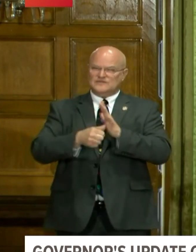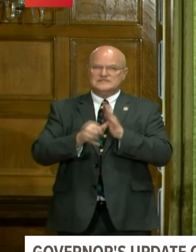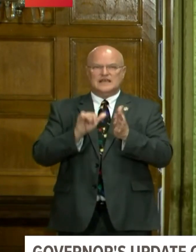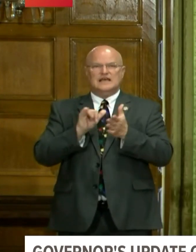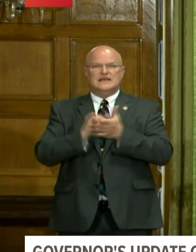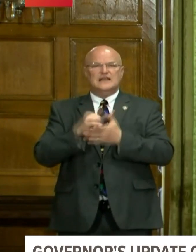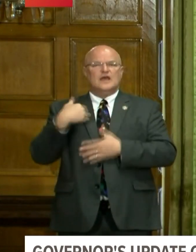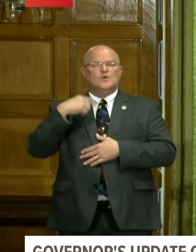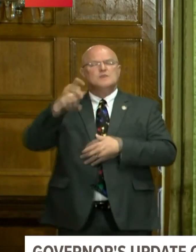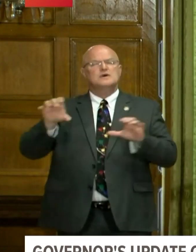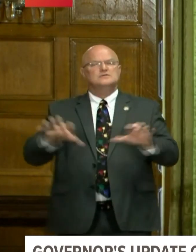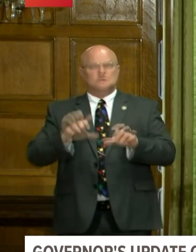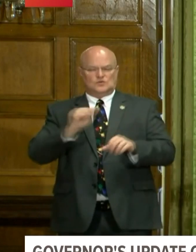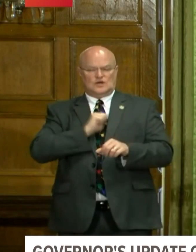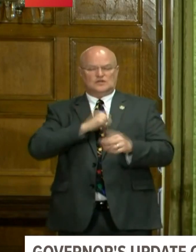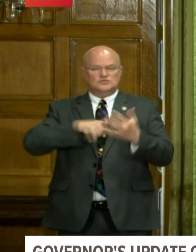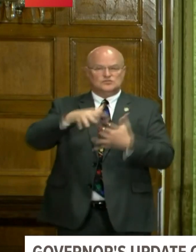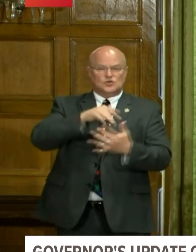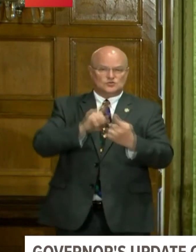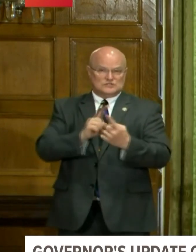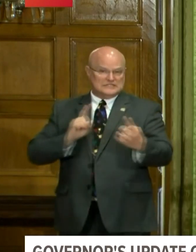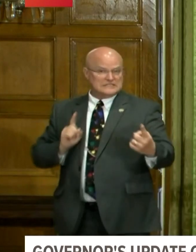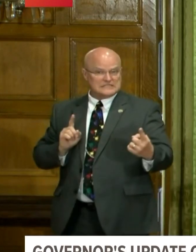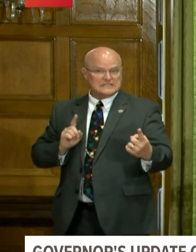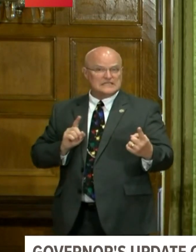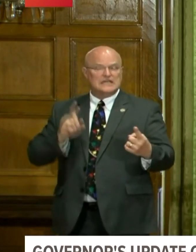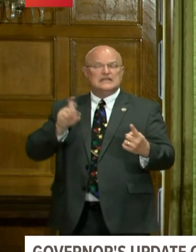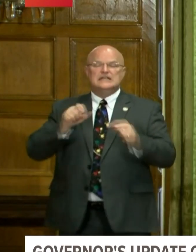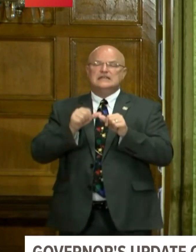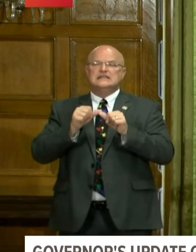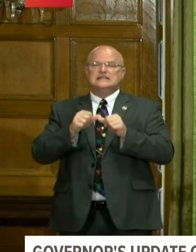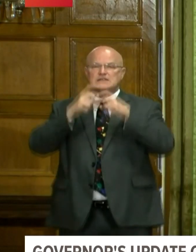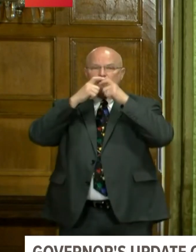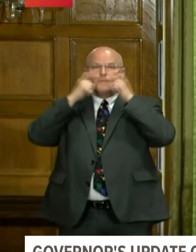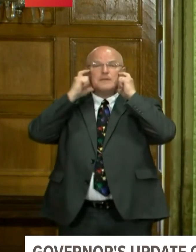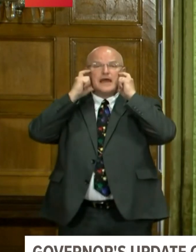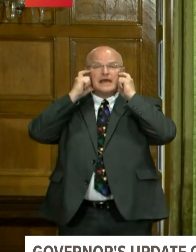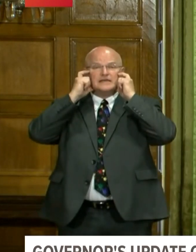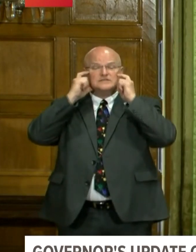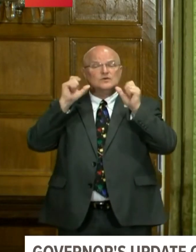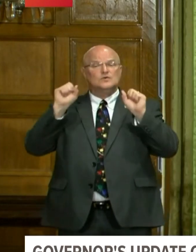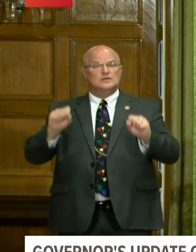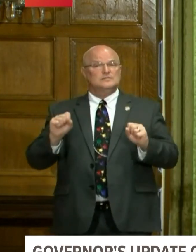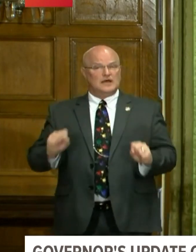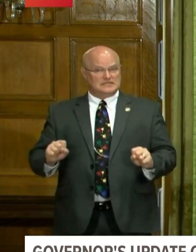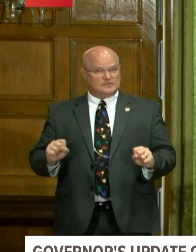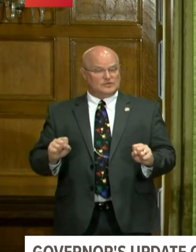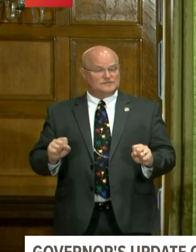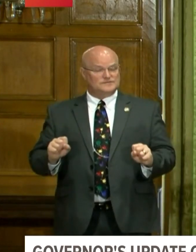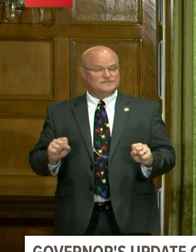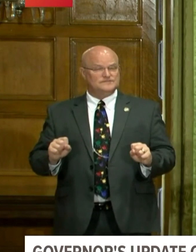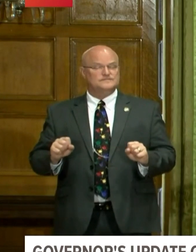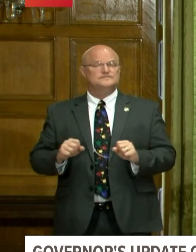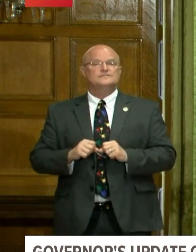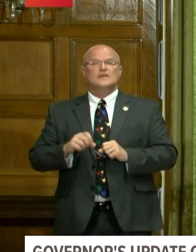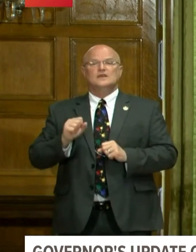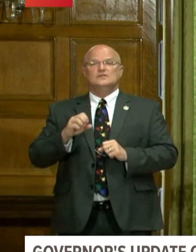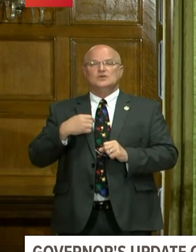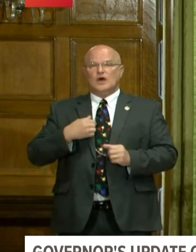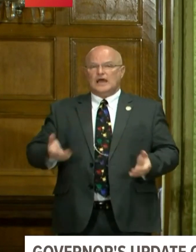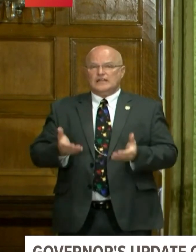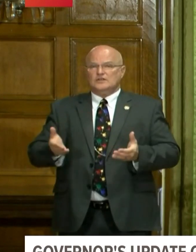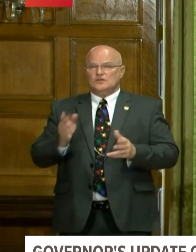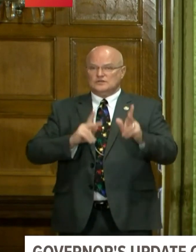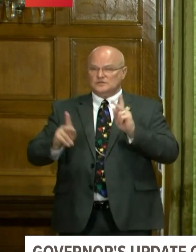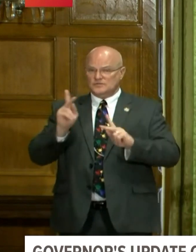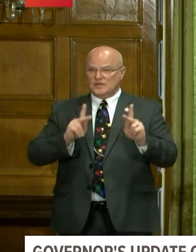that we have to do our social distancing. We need to continue to wear masks whenever social distancing does not work. So I